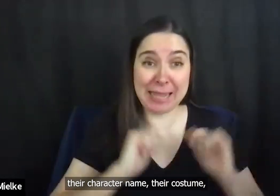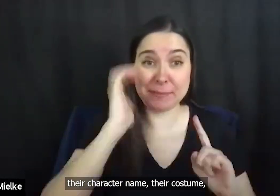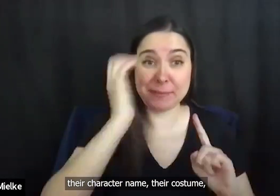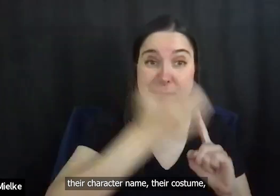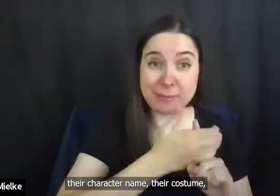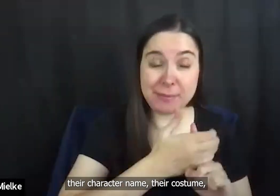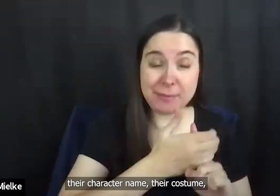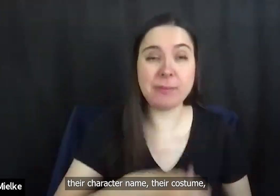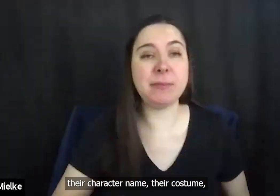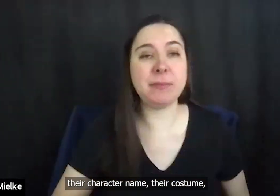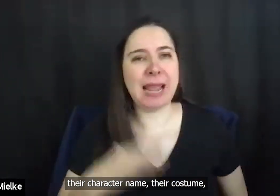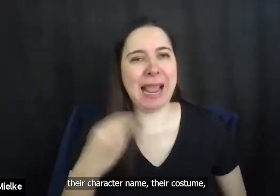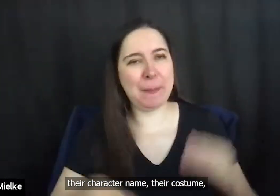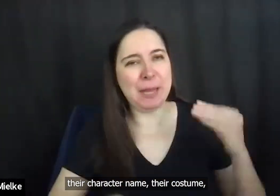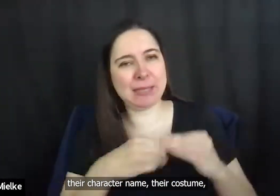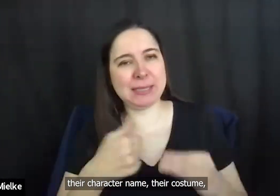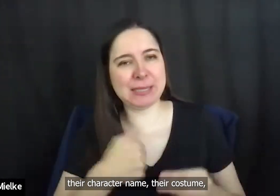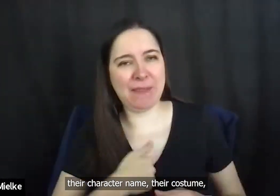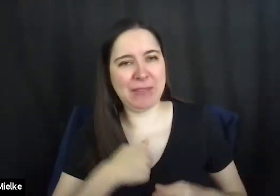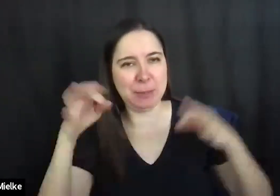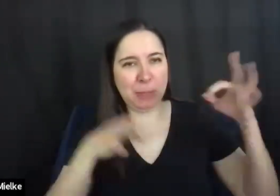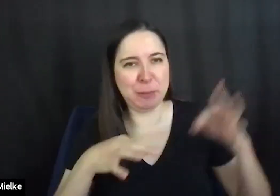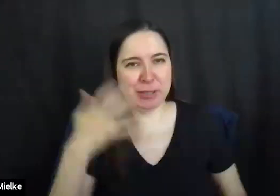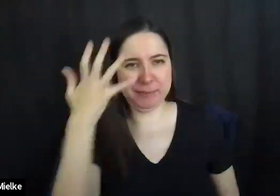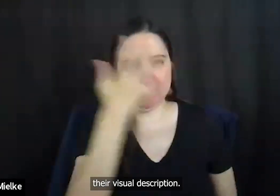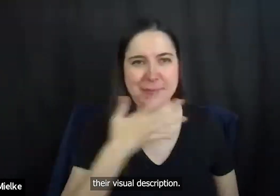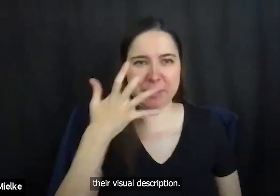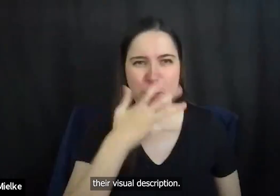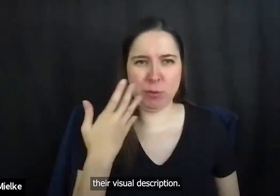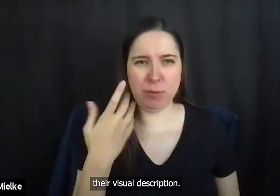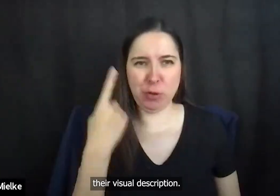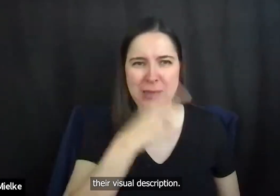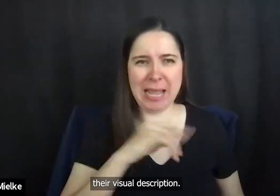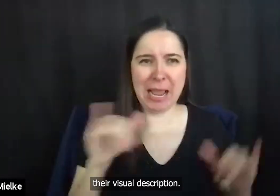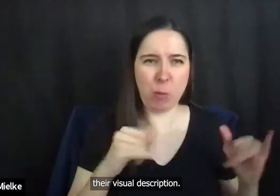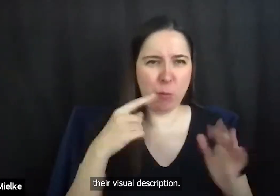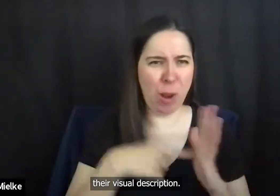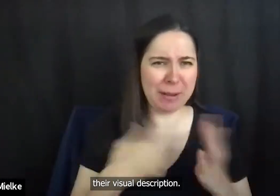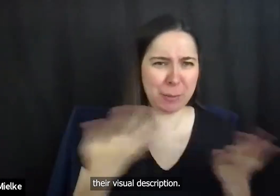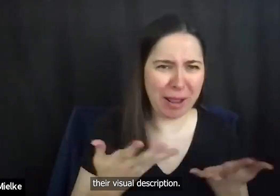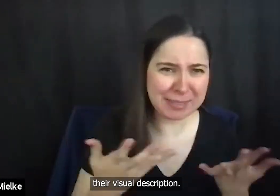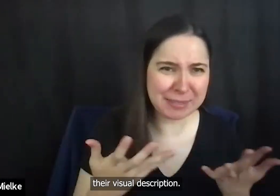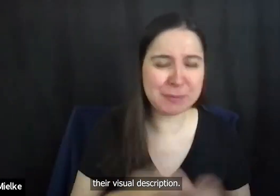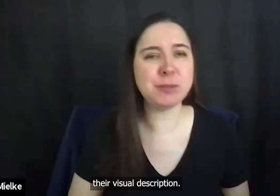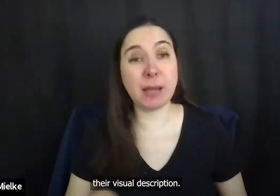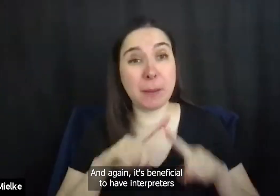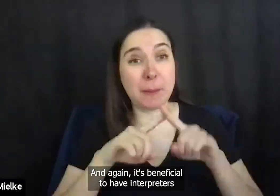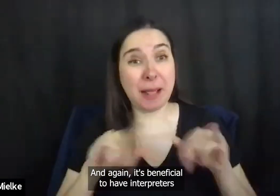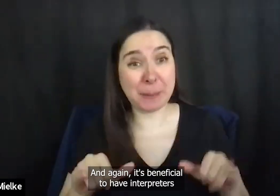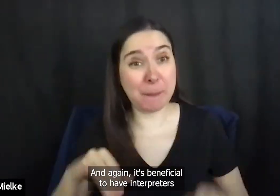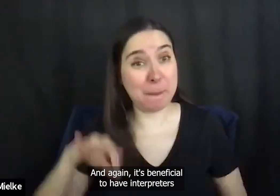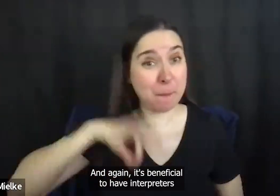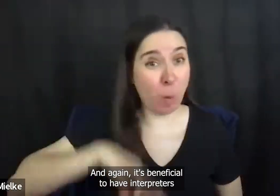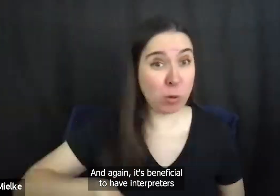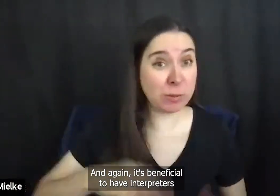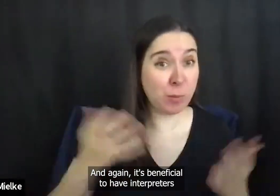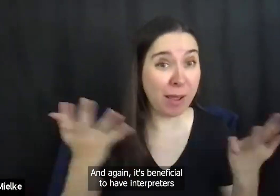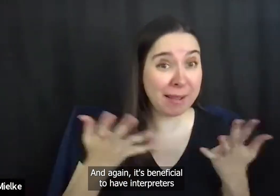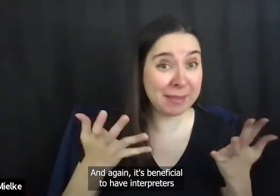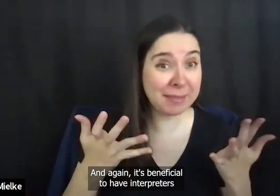character name, their costume, their visual description. And again, it's beneficial to